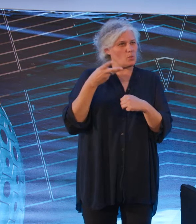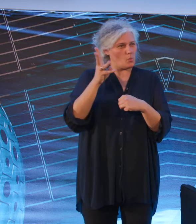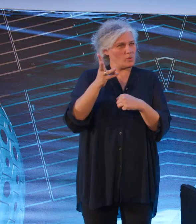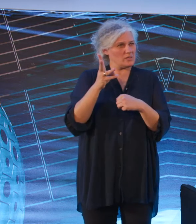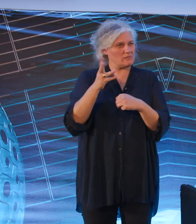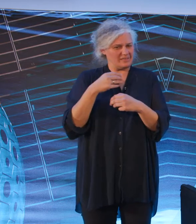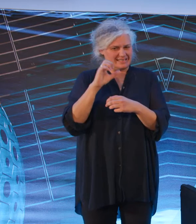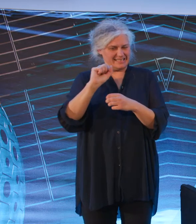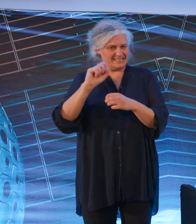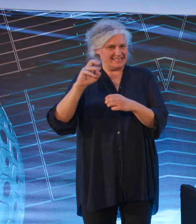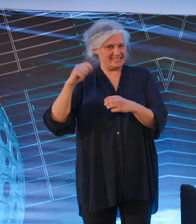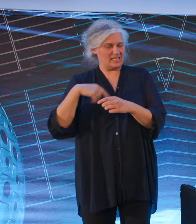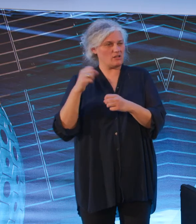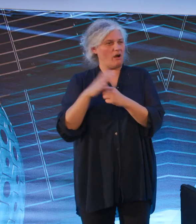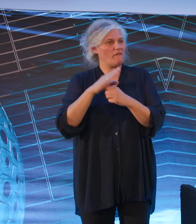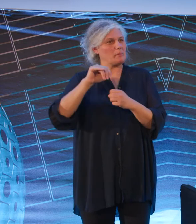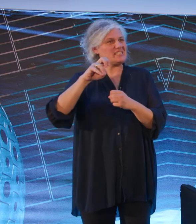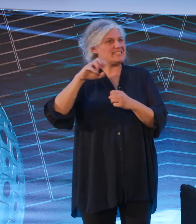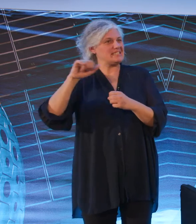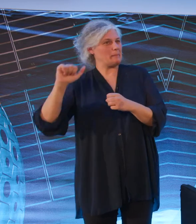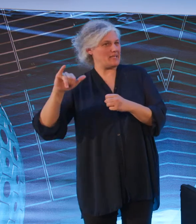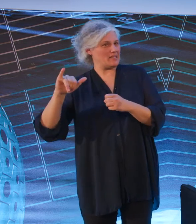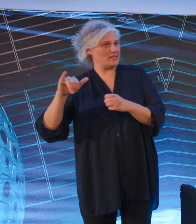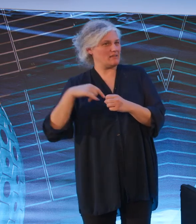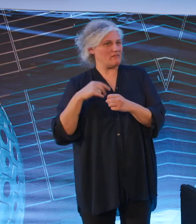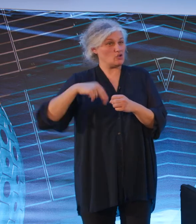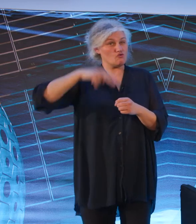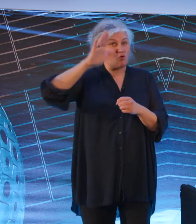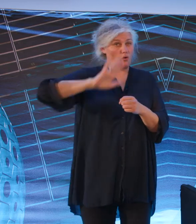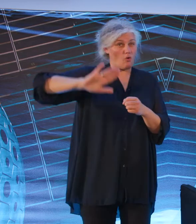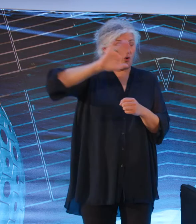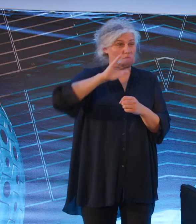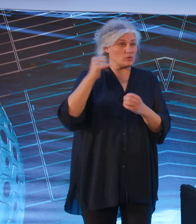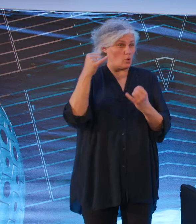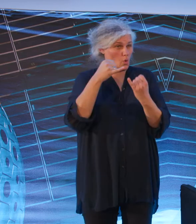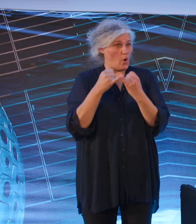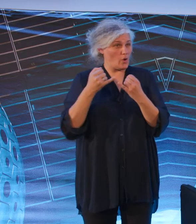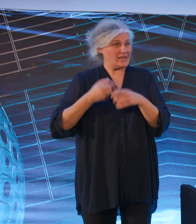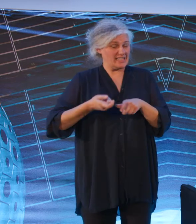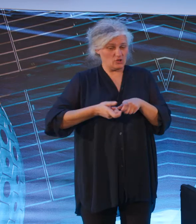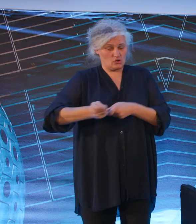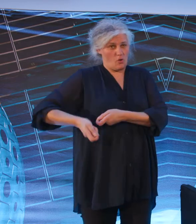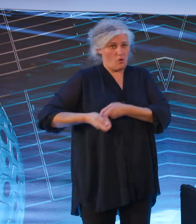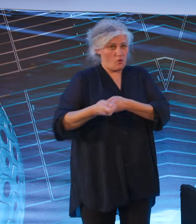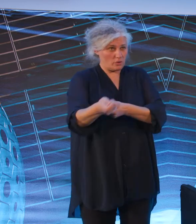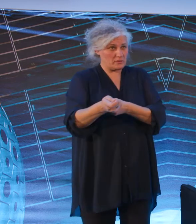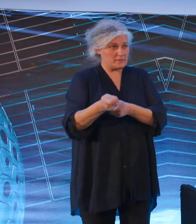was a citizen of Mississippi. As far north as here, he sticks out like a sore thumb.